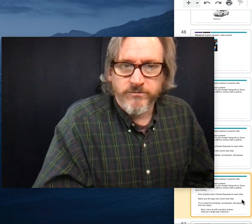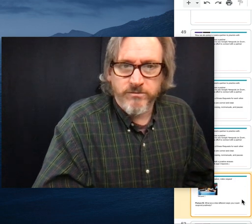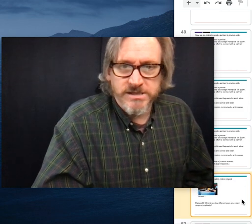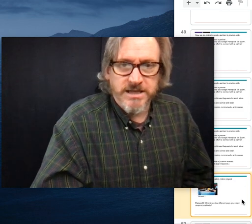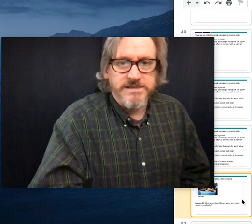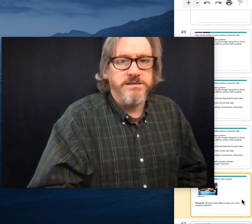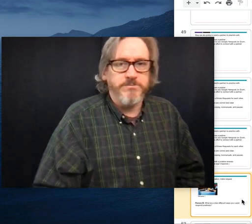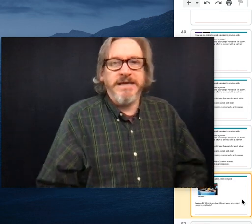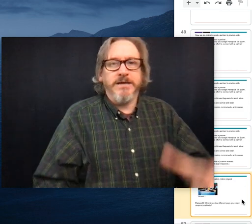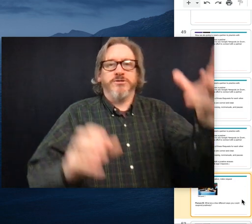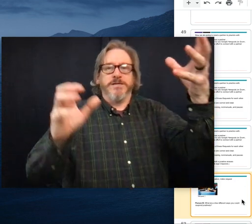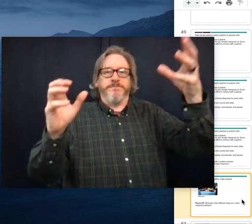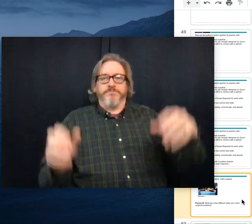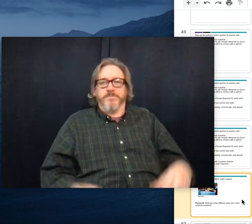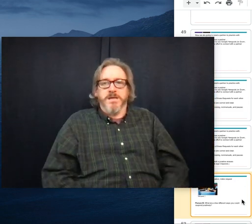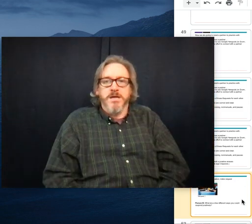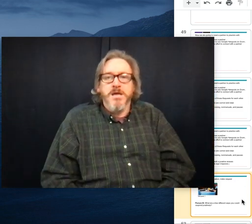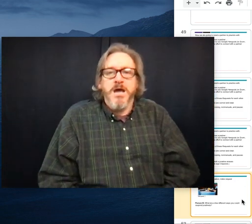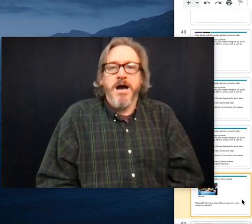There's the 3.